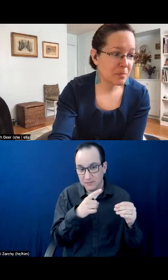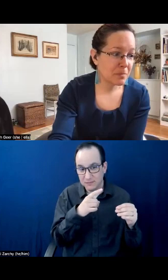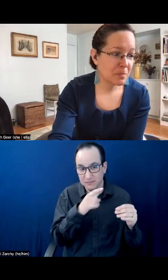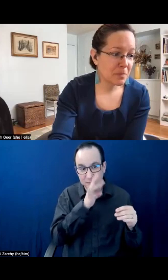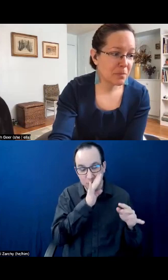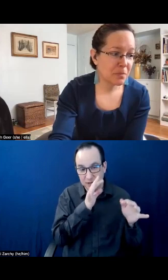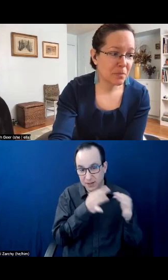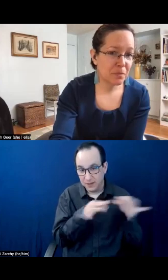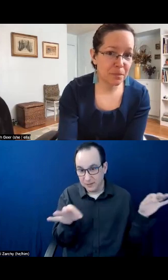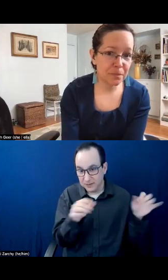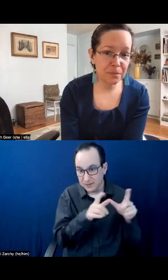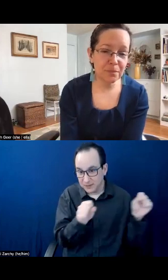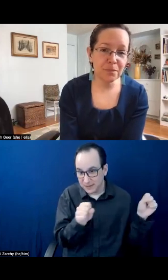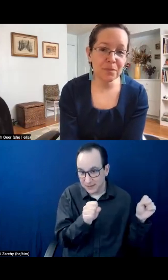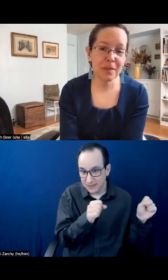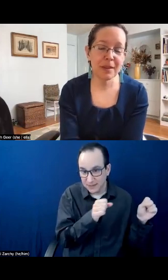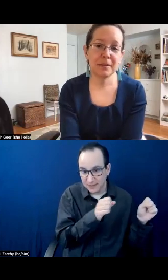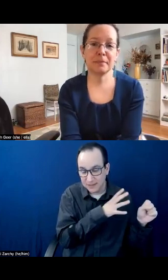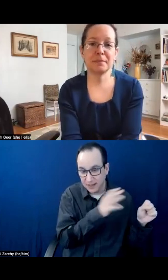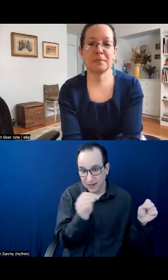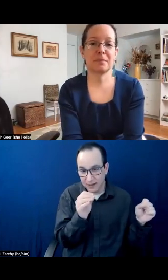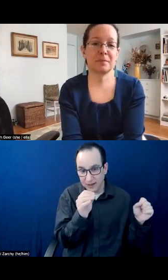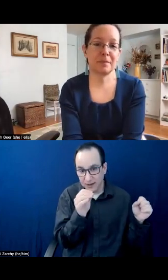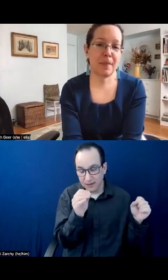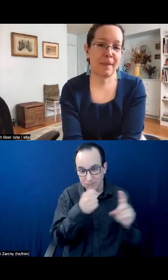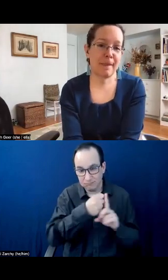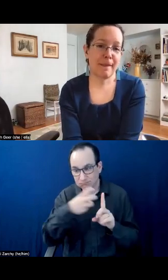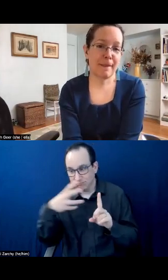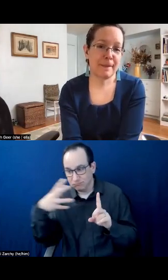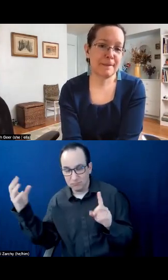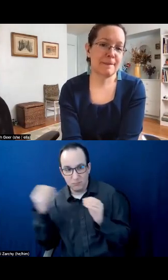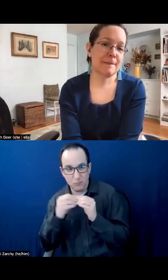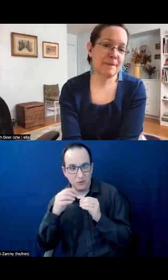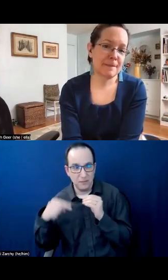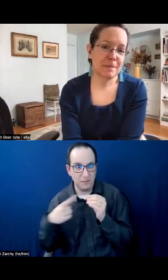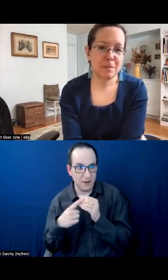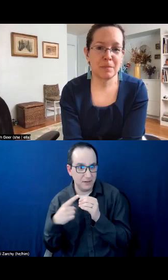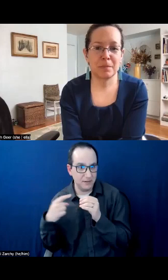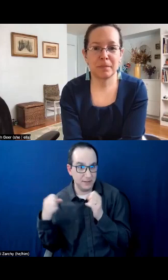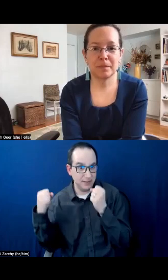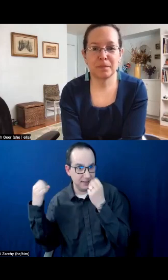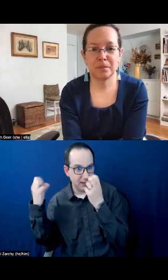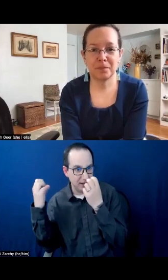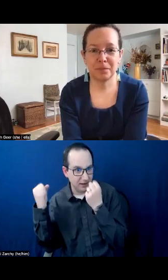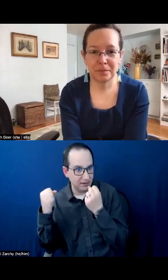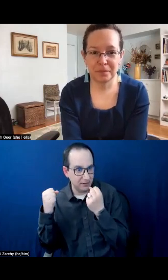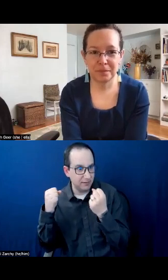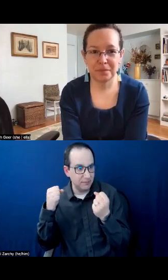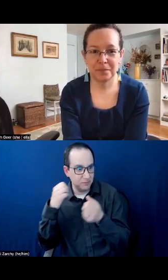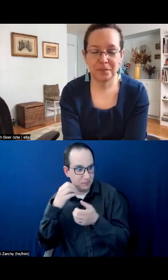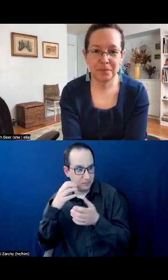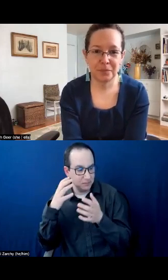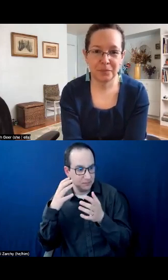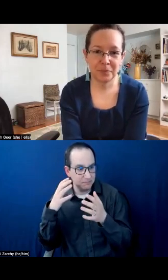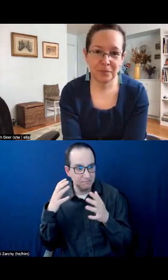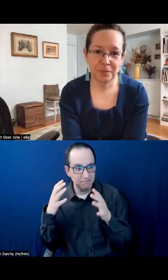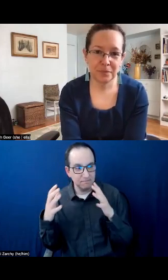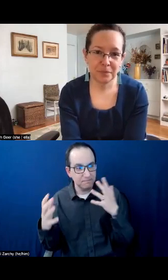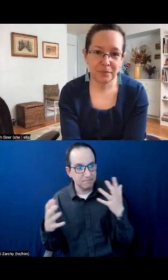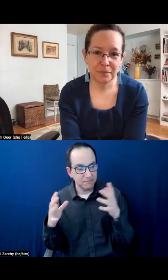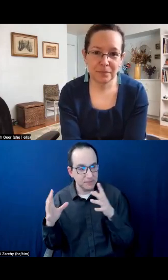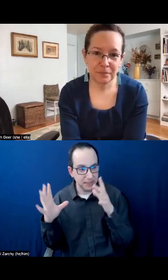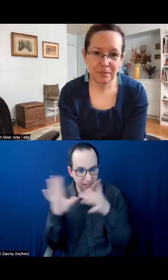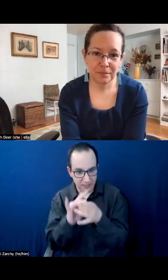taking what we know about spoken language, linguistics, and applying that to